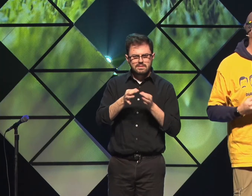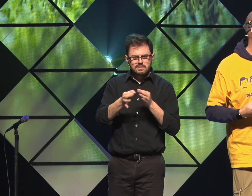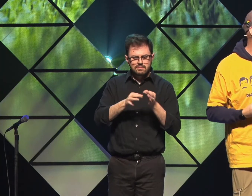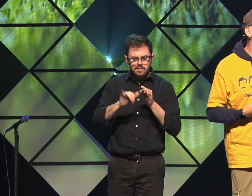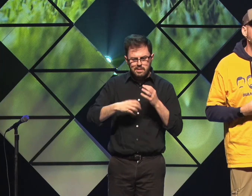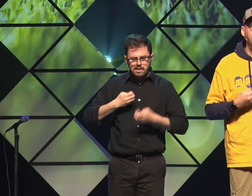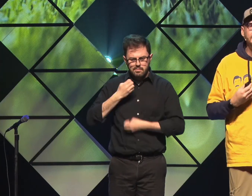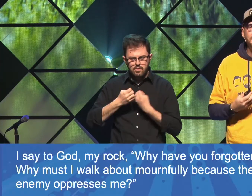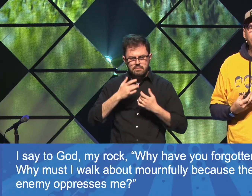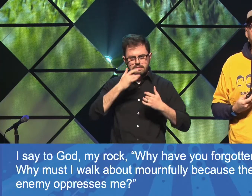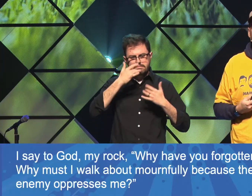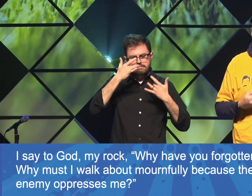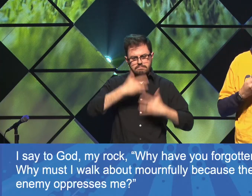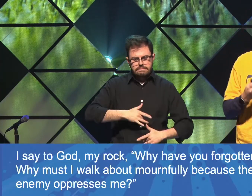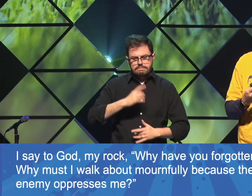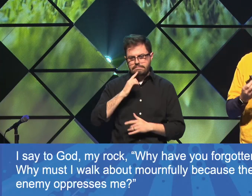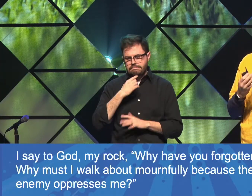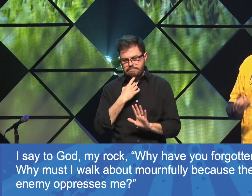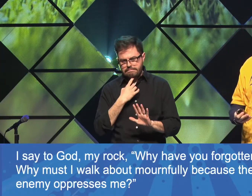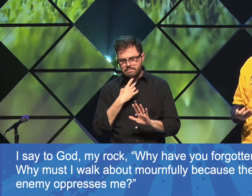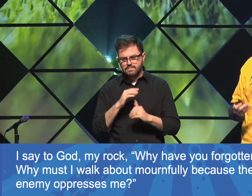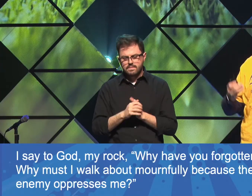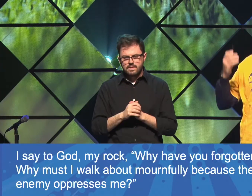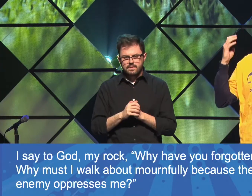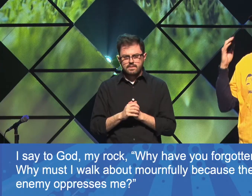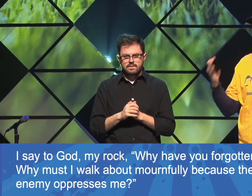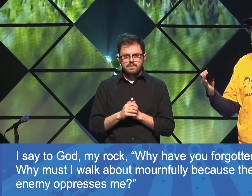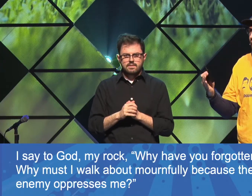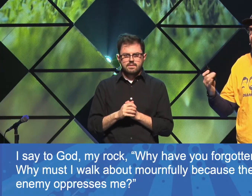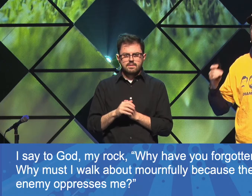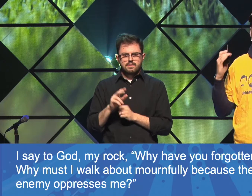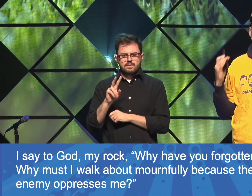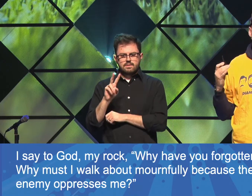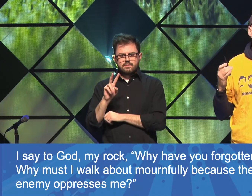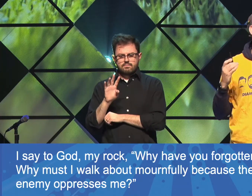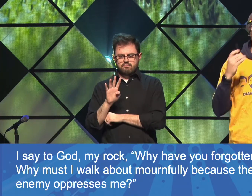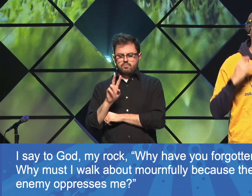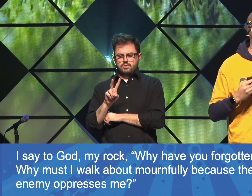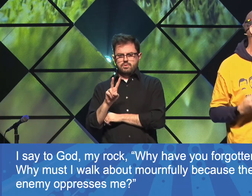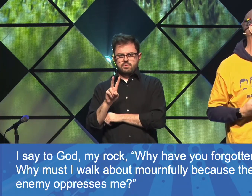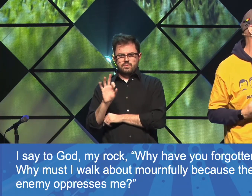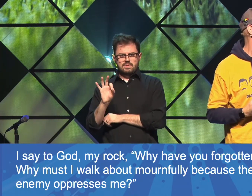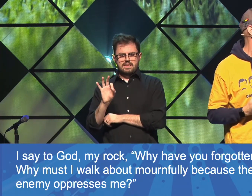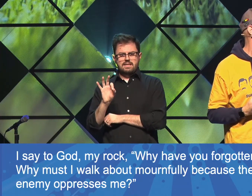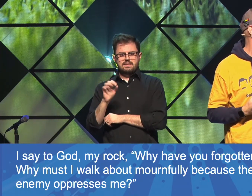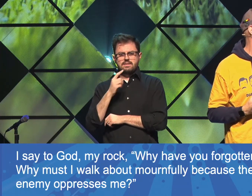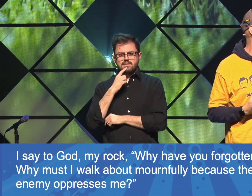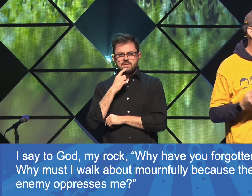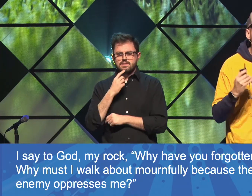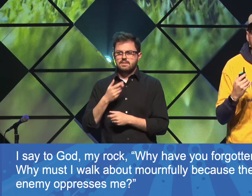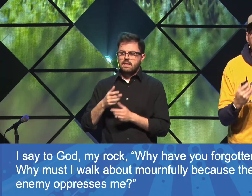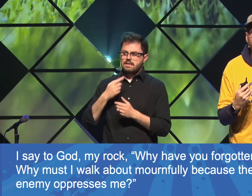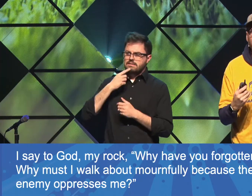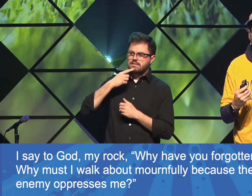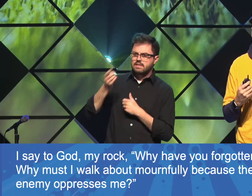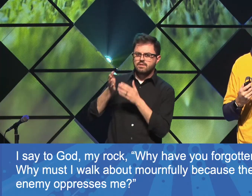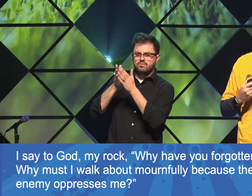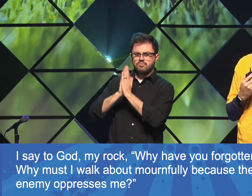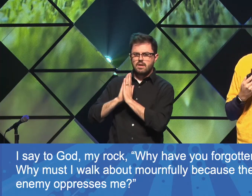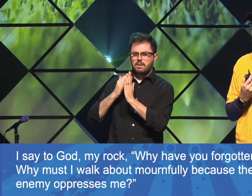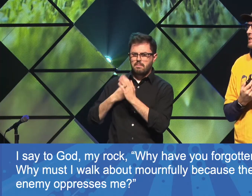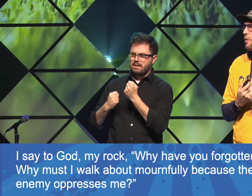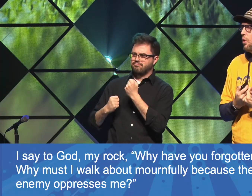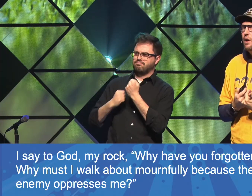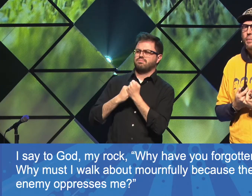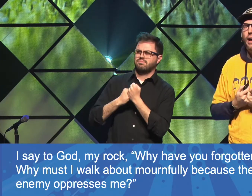Psalm 42:9 says, "I say to God, my rock, why have you forgotten me? Why have you forgotten me?